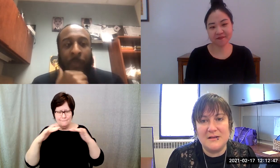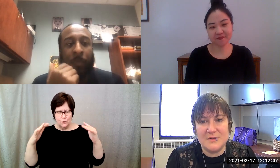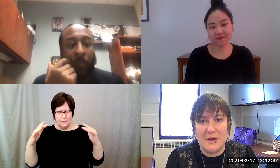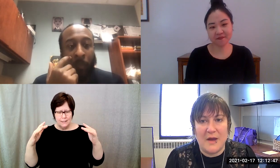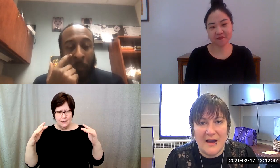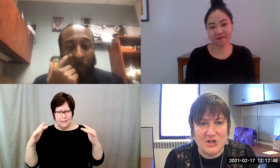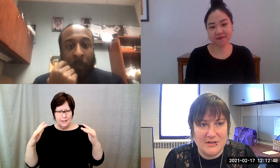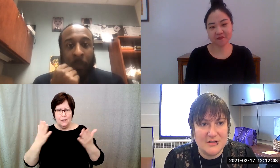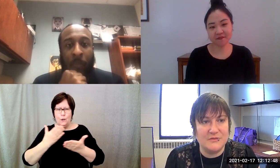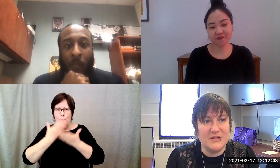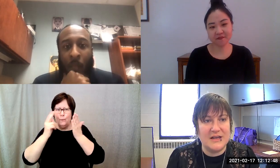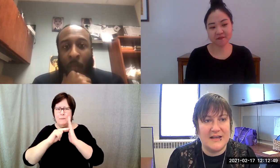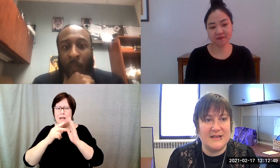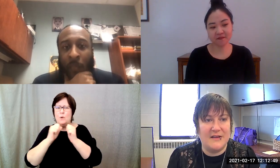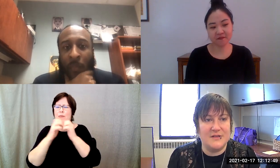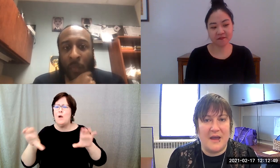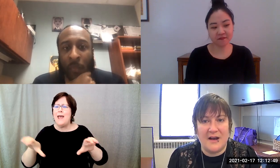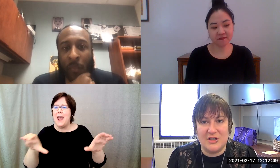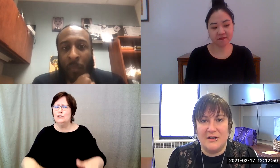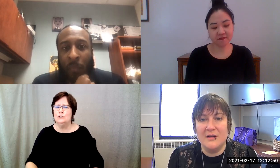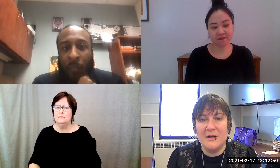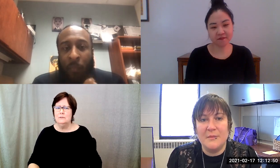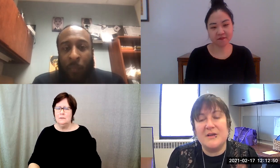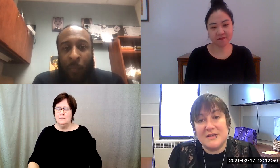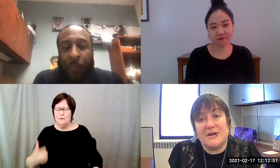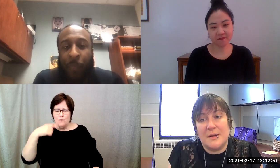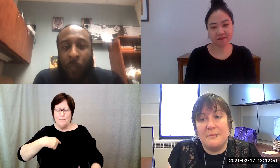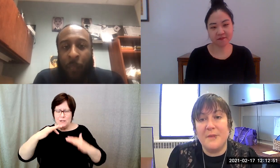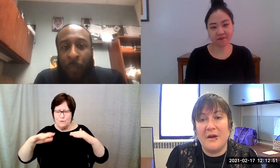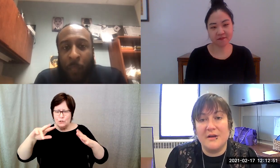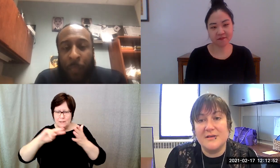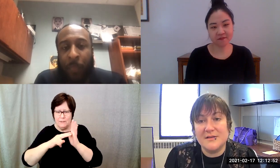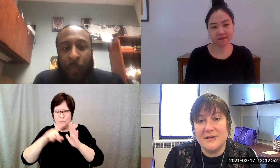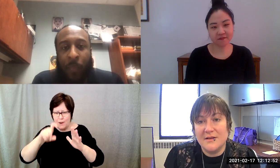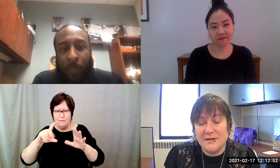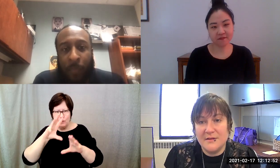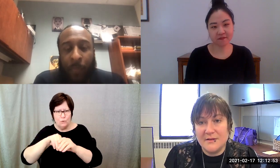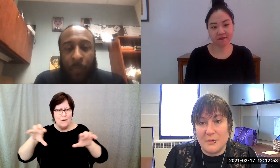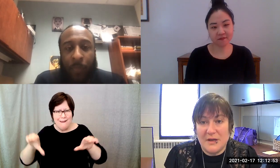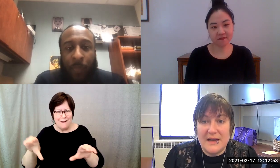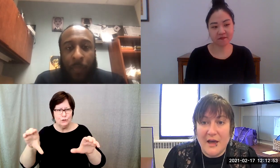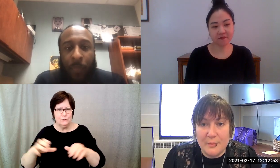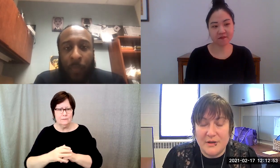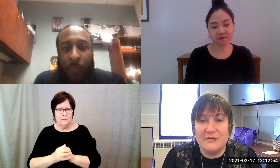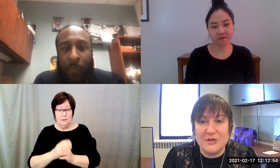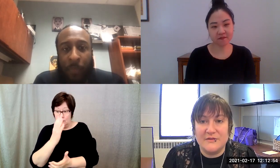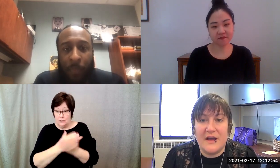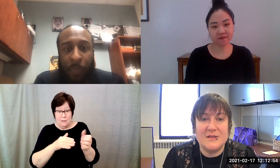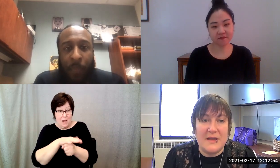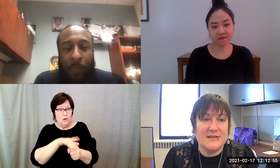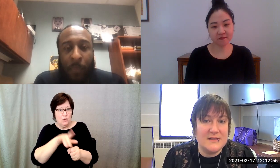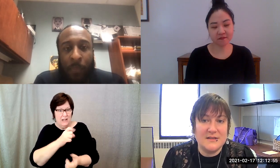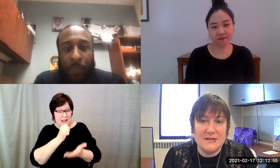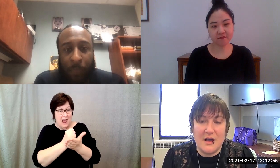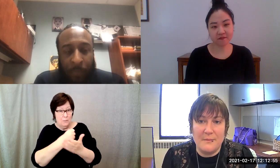is meaningless without action. So diversity has to have some action, because there are some areas that we need help in